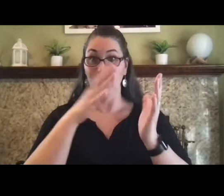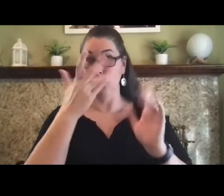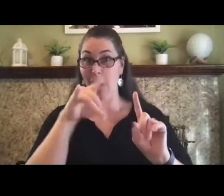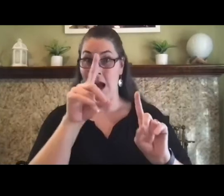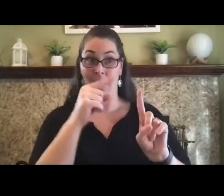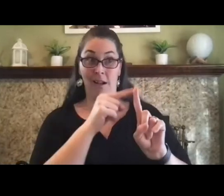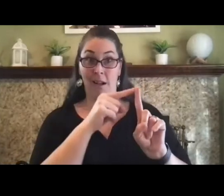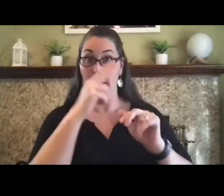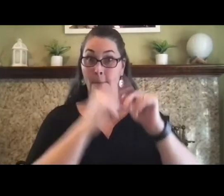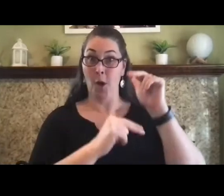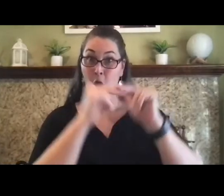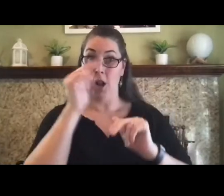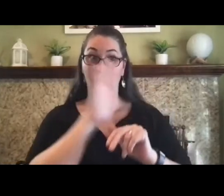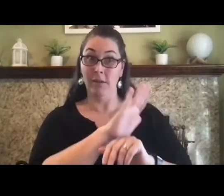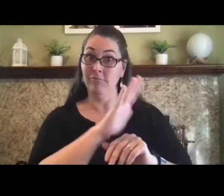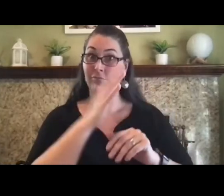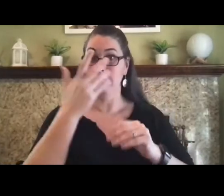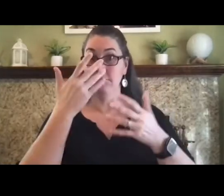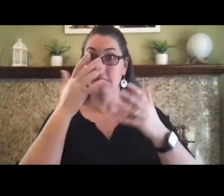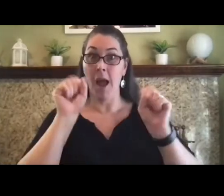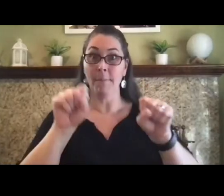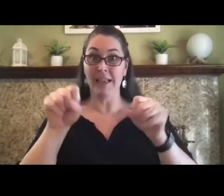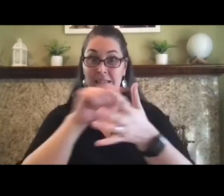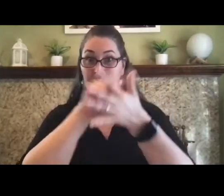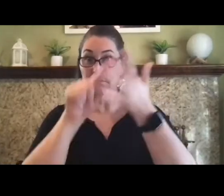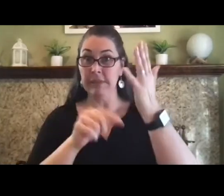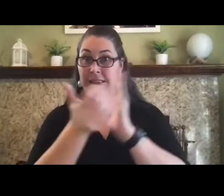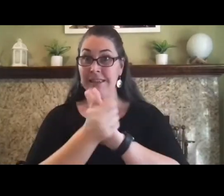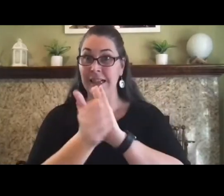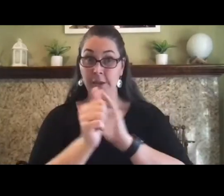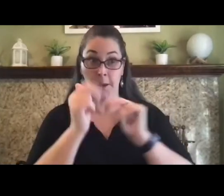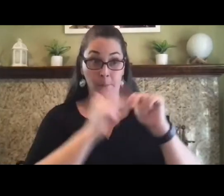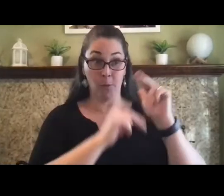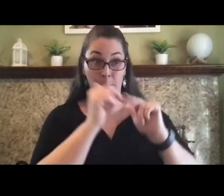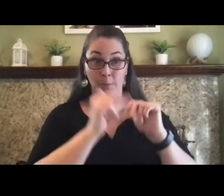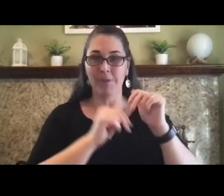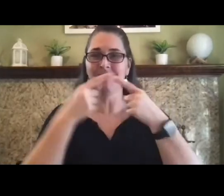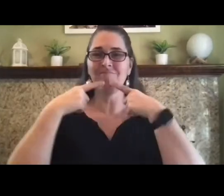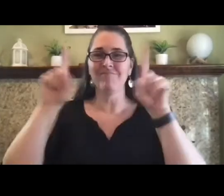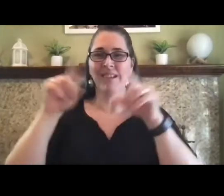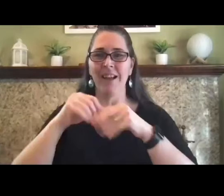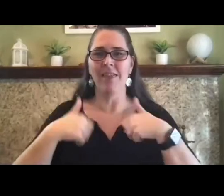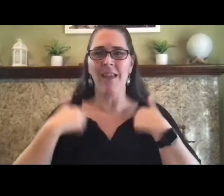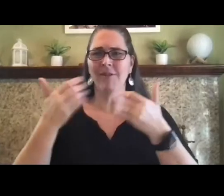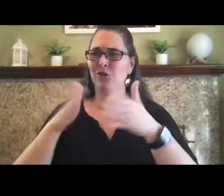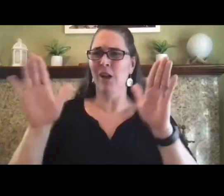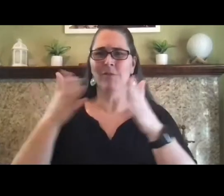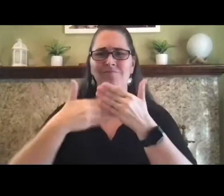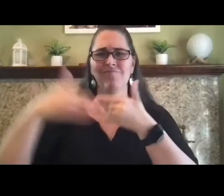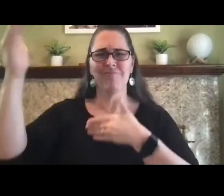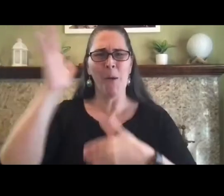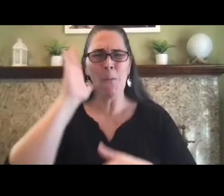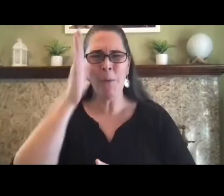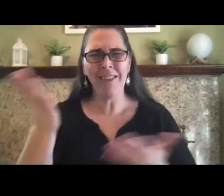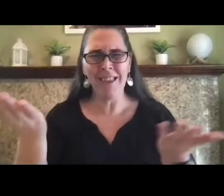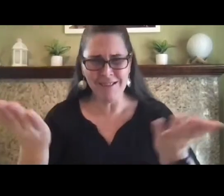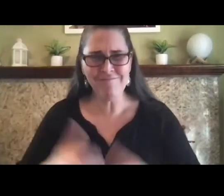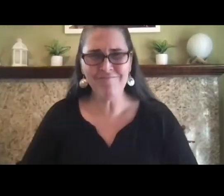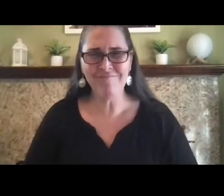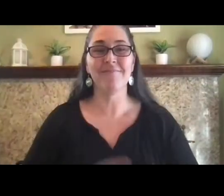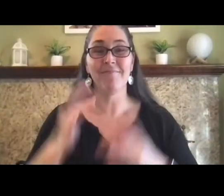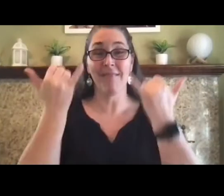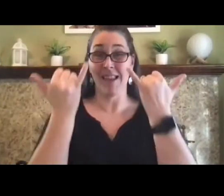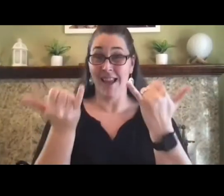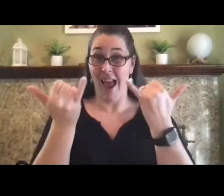Again, once your child builds these skills and internalizes them, they will succeed in life.